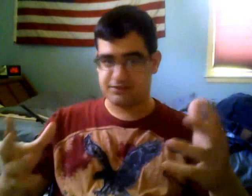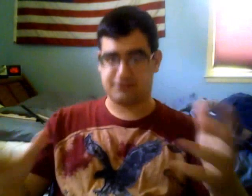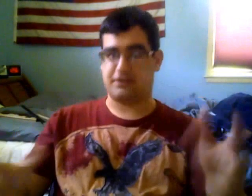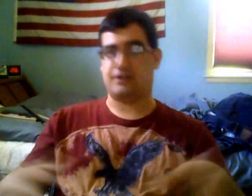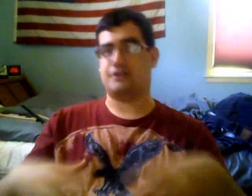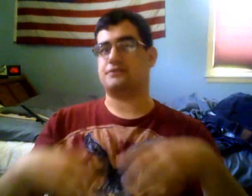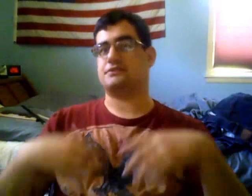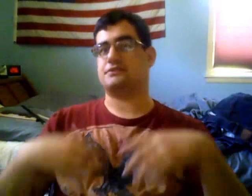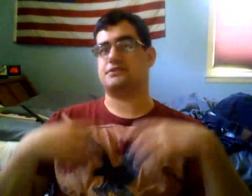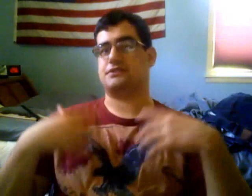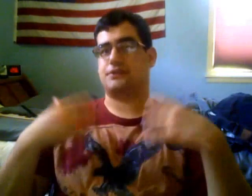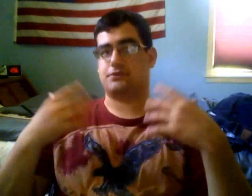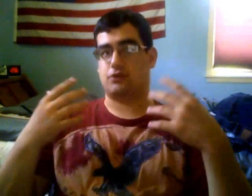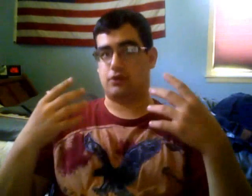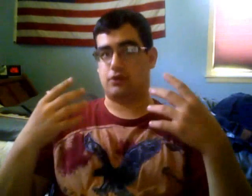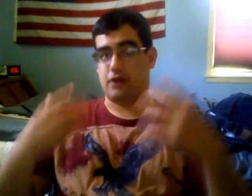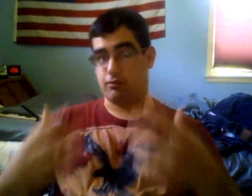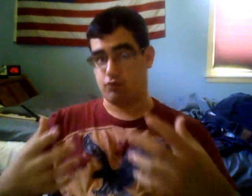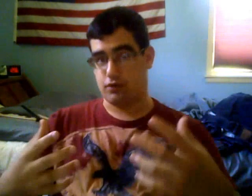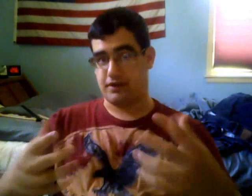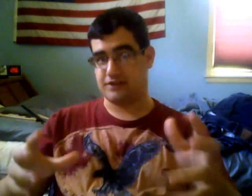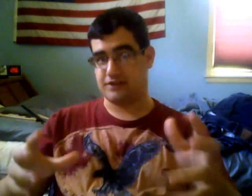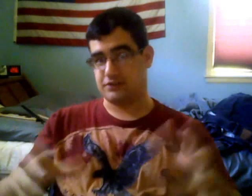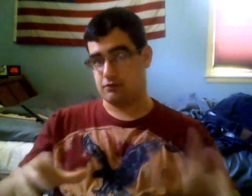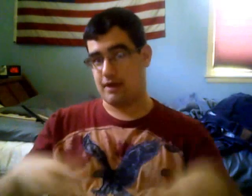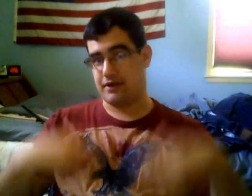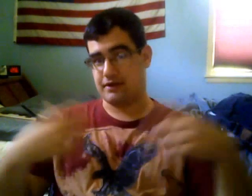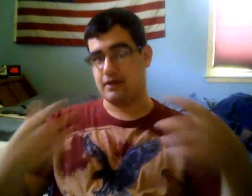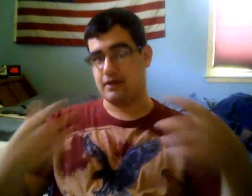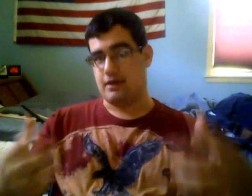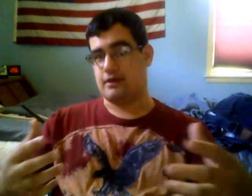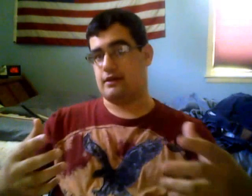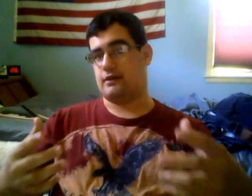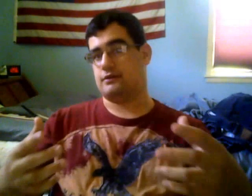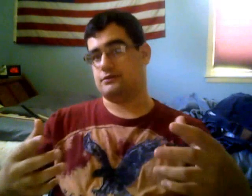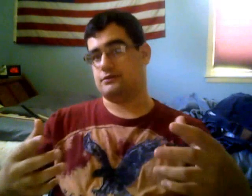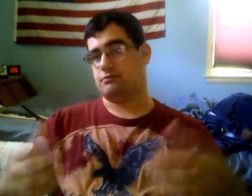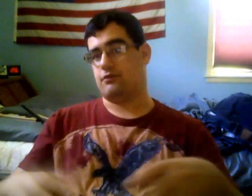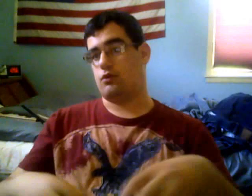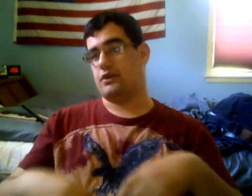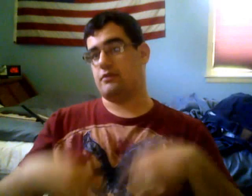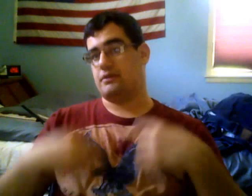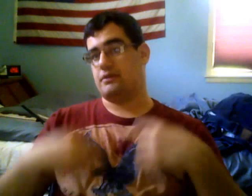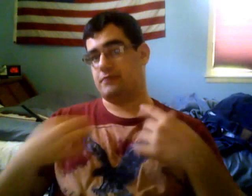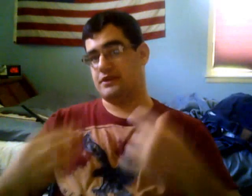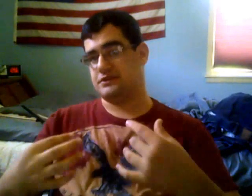base, and there was all an uproar that Nixon knew about it, and before he could be